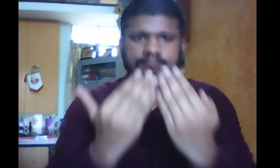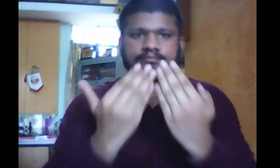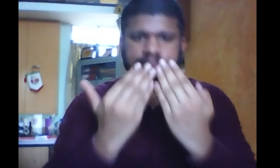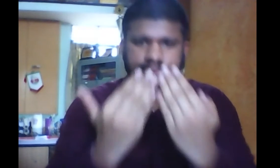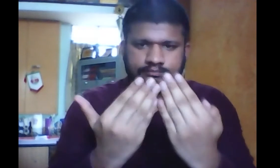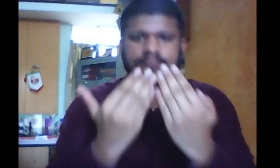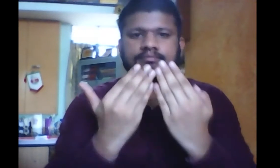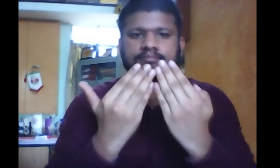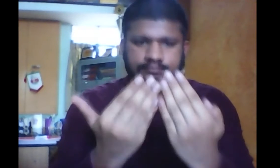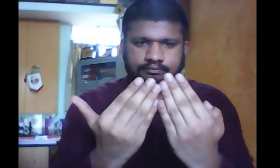Study.